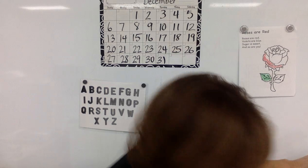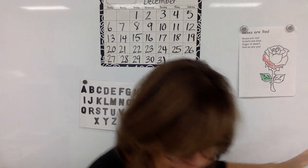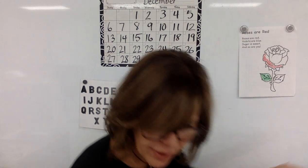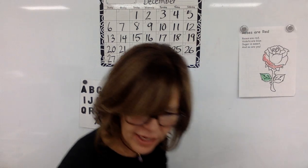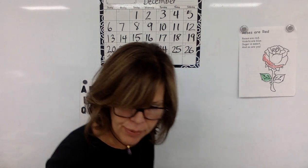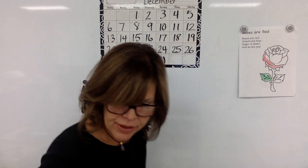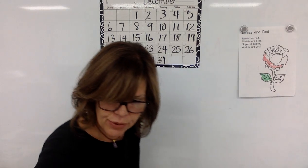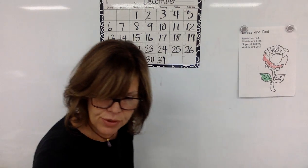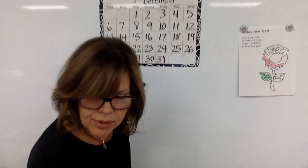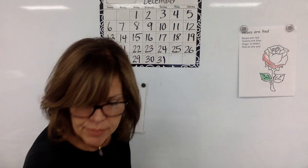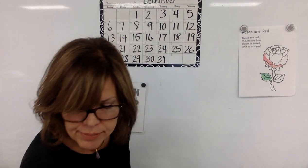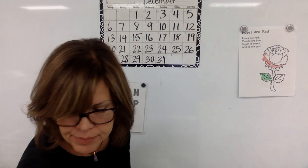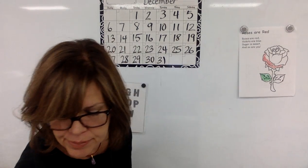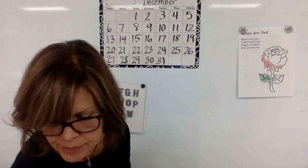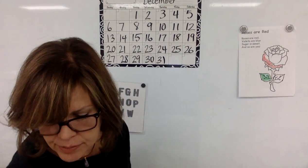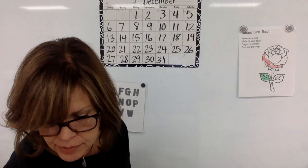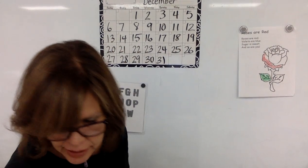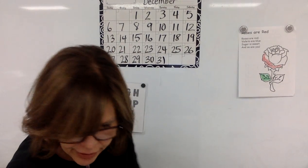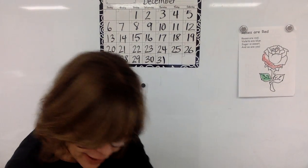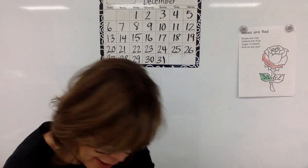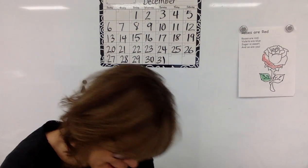Where did I put those? There they are.